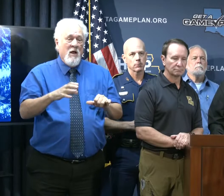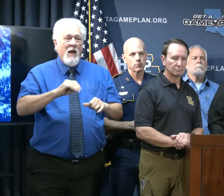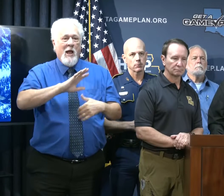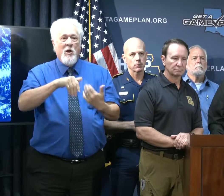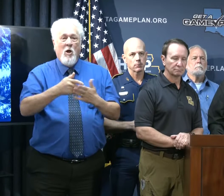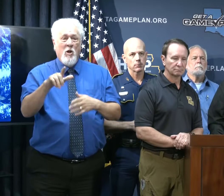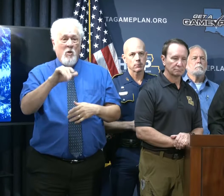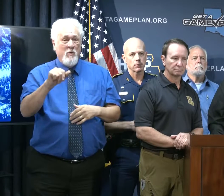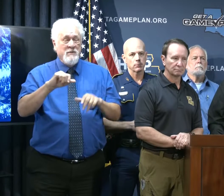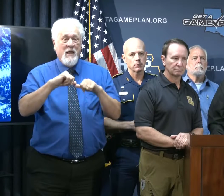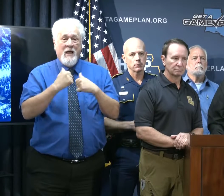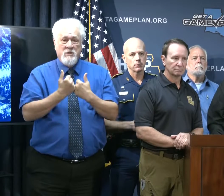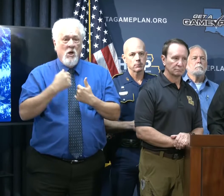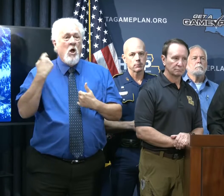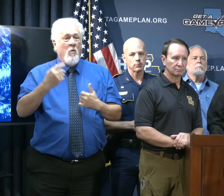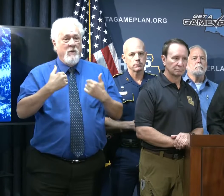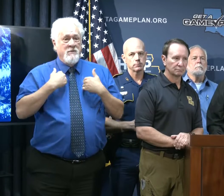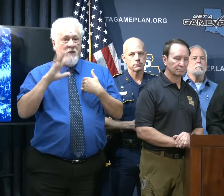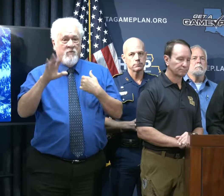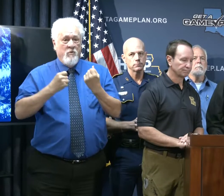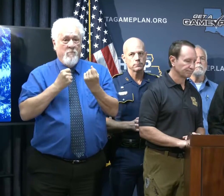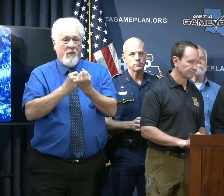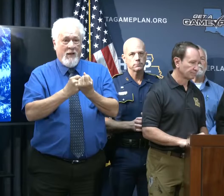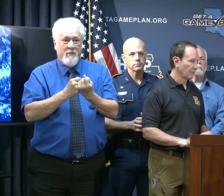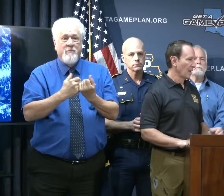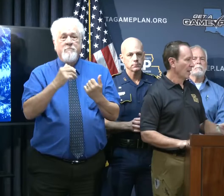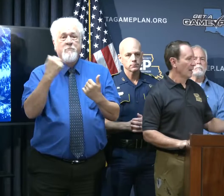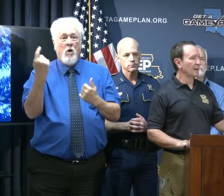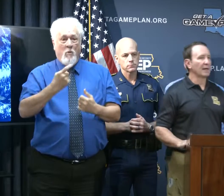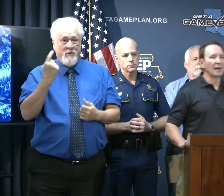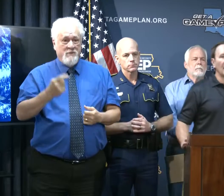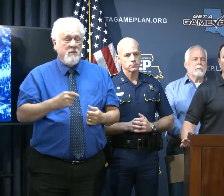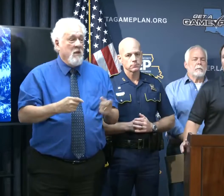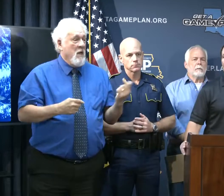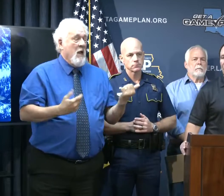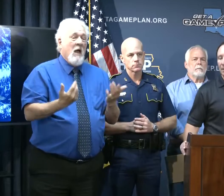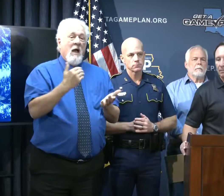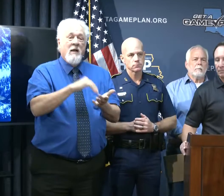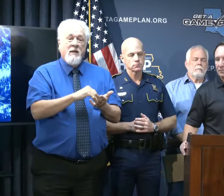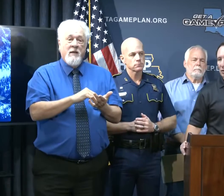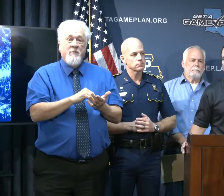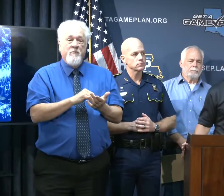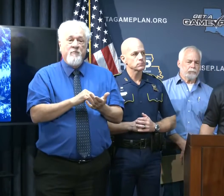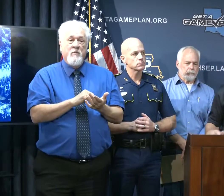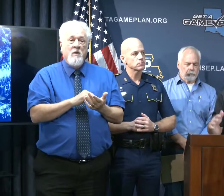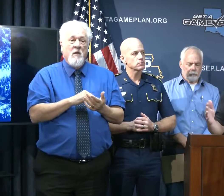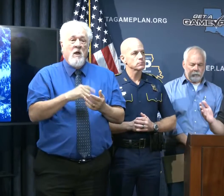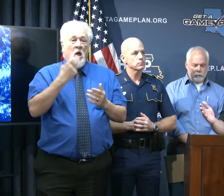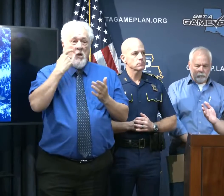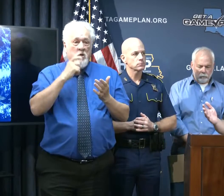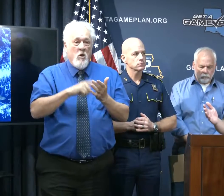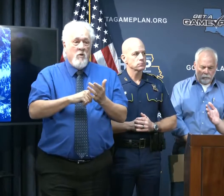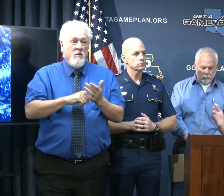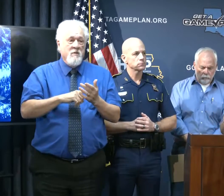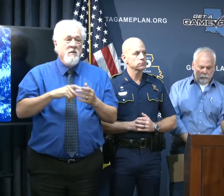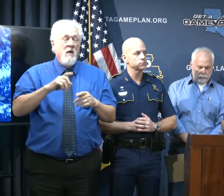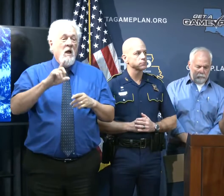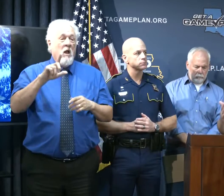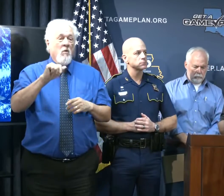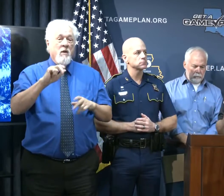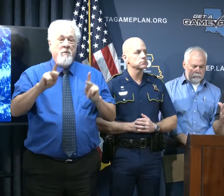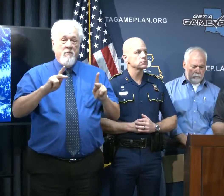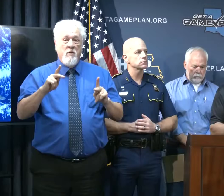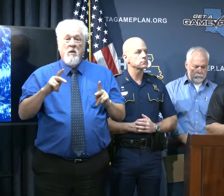the Louisiana agencies always have you back, always. And again, I'd like to, just a notice to all our Louisiana citizens,